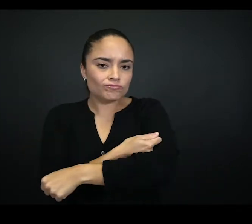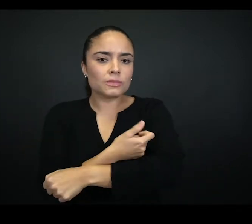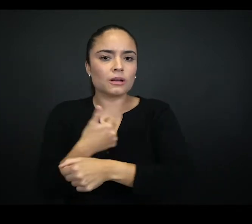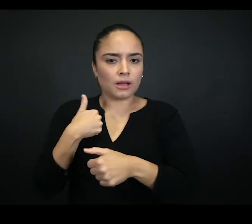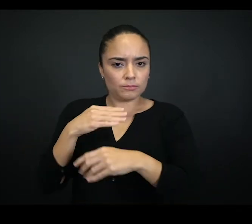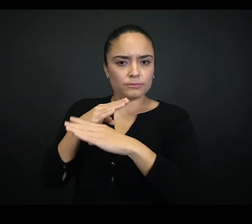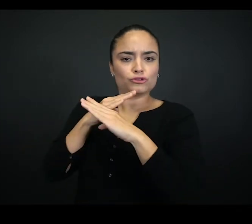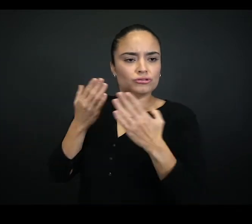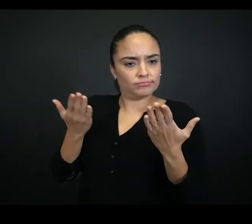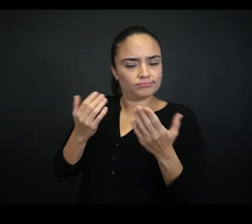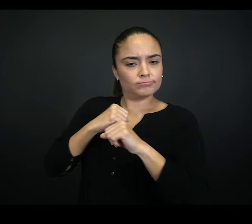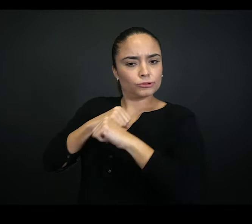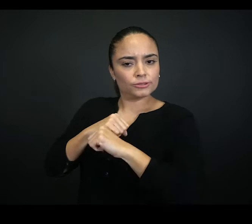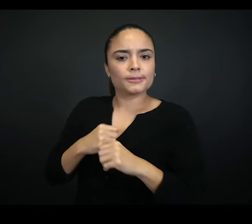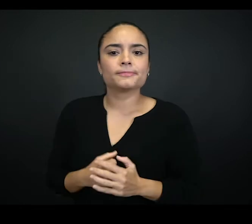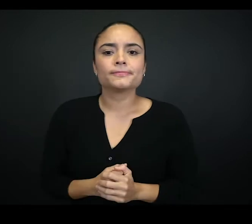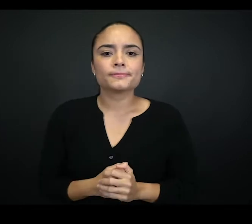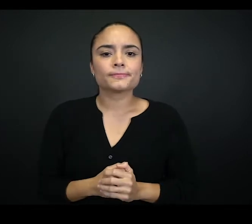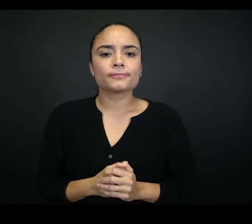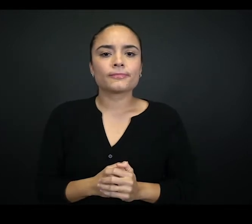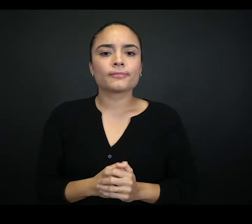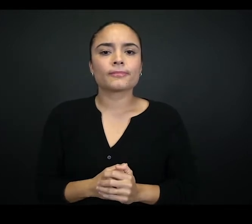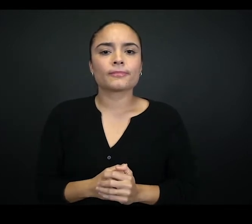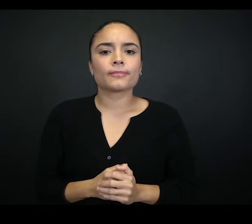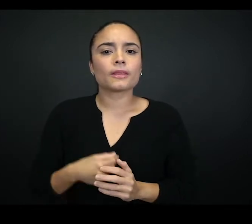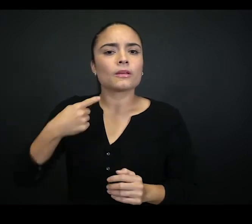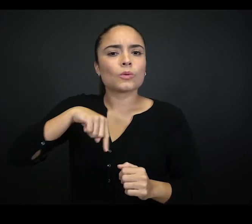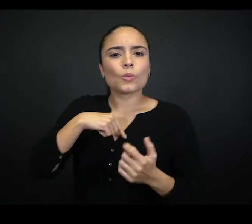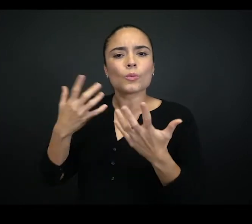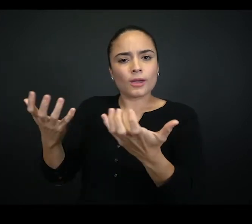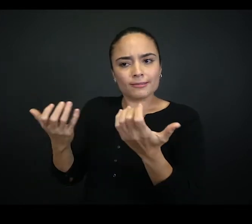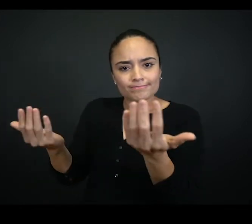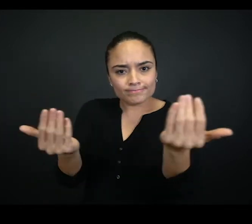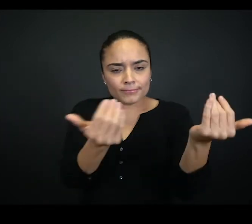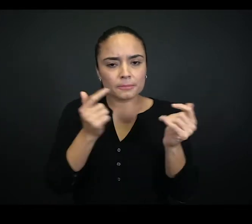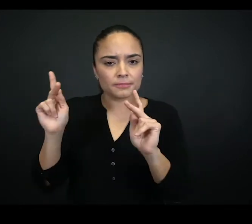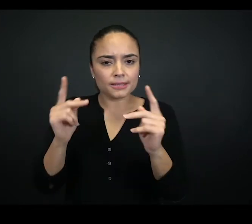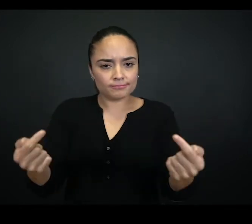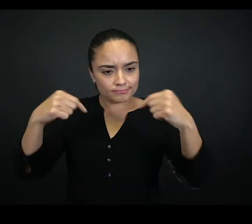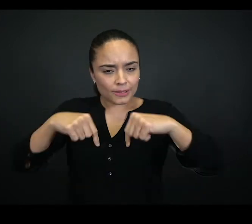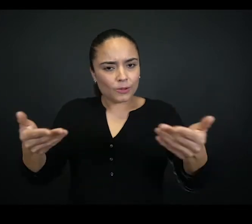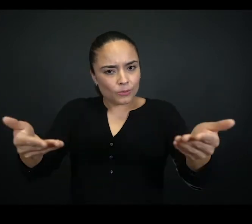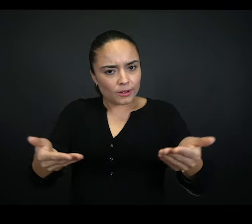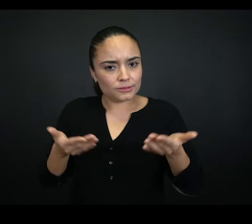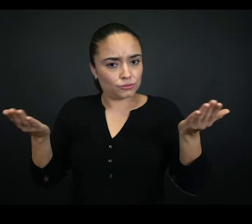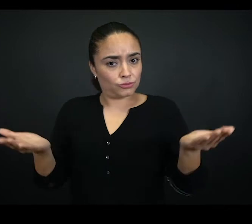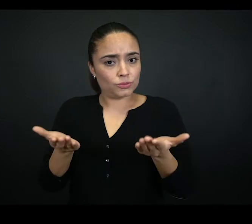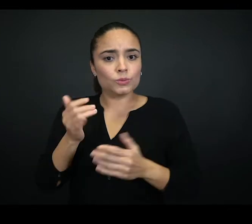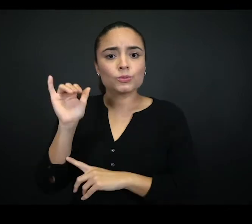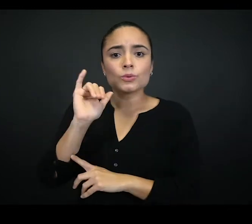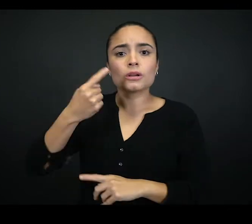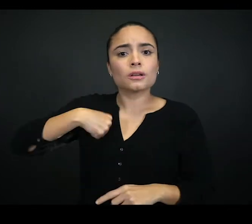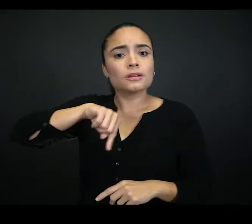to keep it low barrier, bring people in, but we also want to be able to intervene in overdoses in